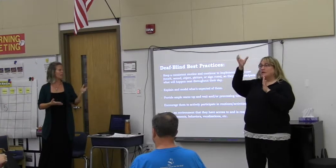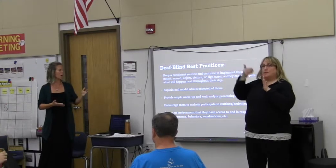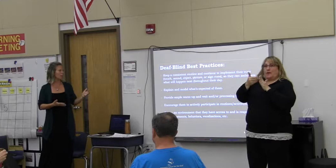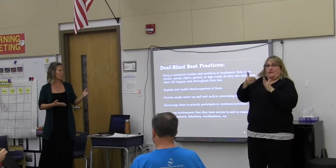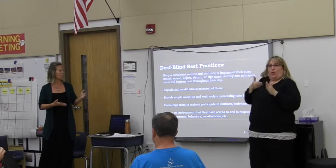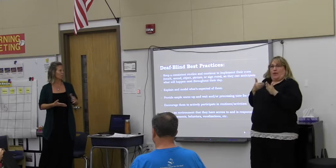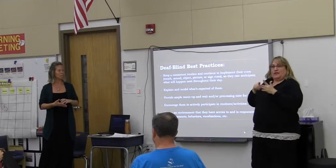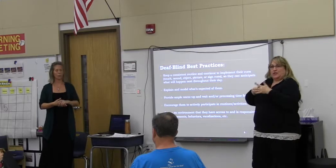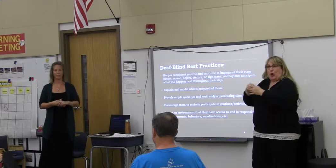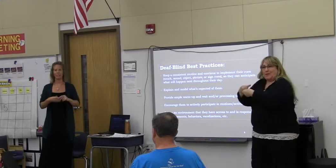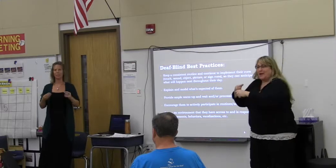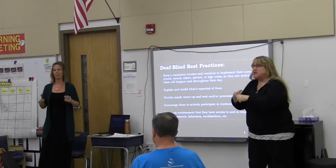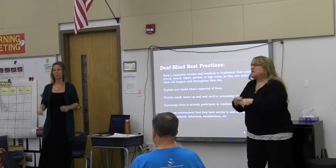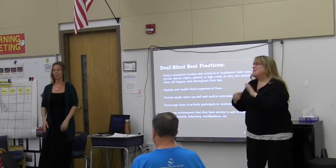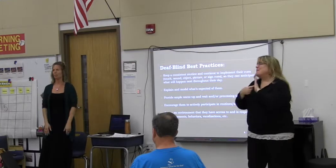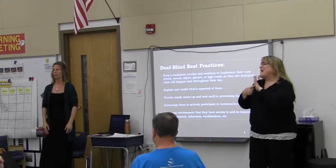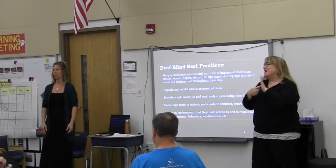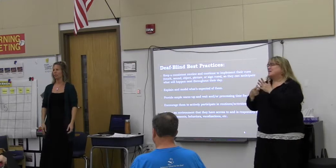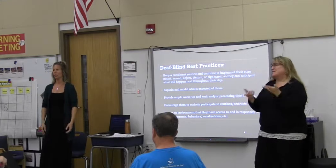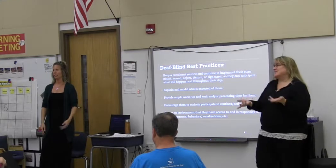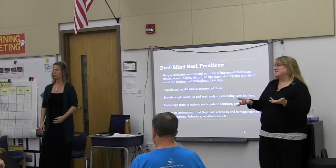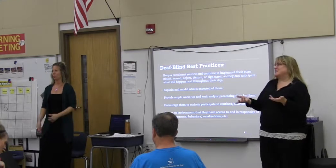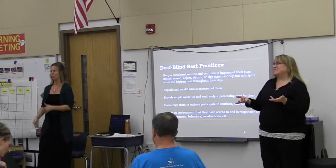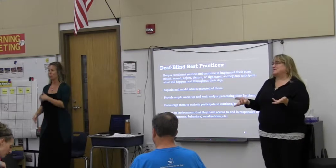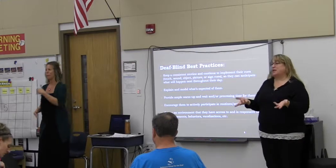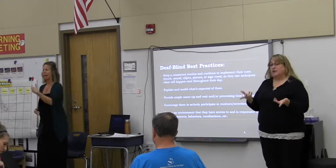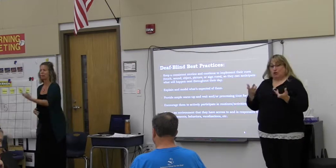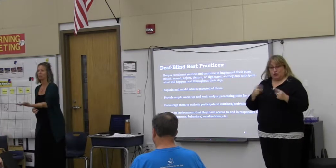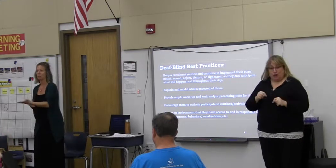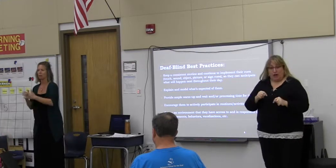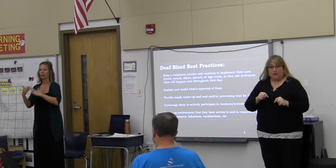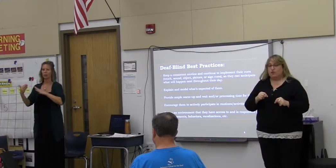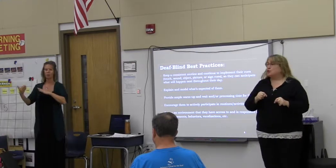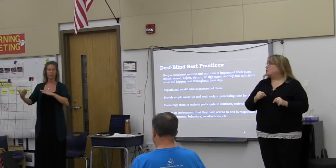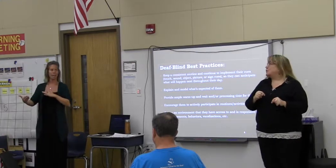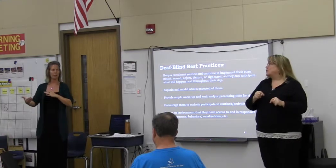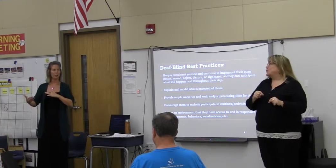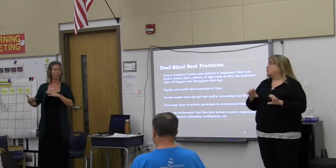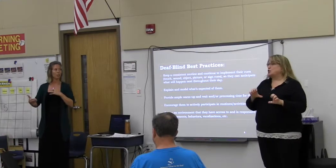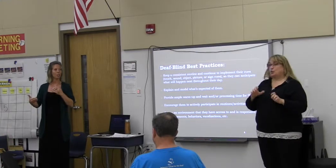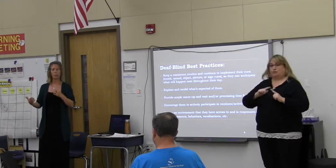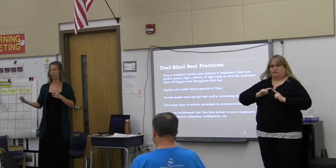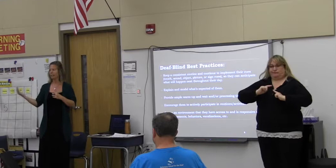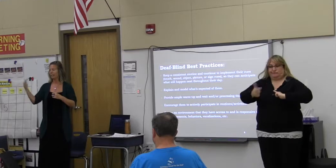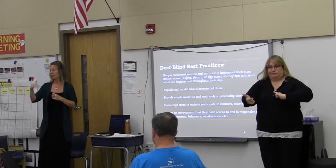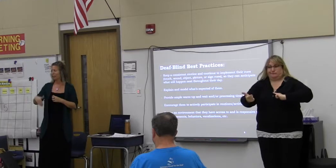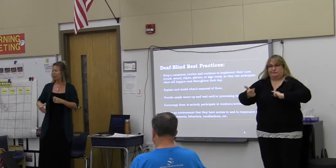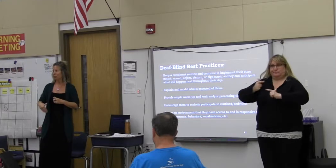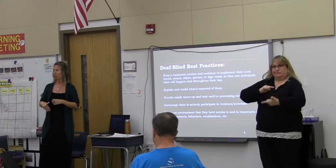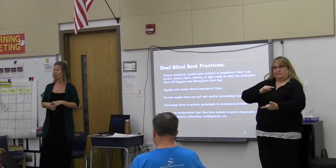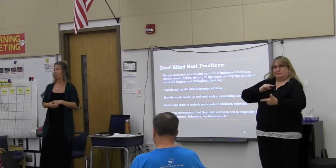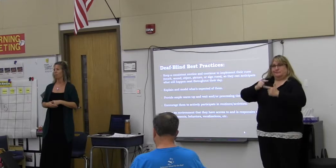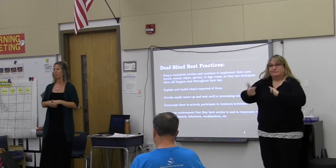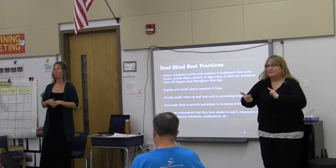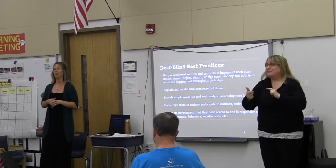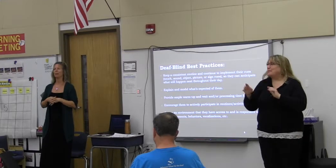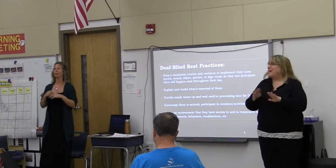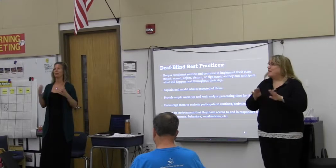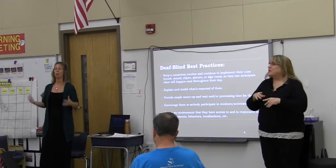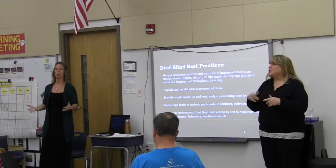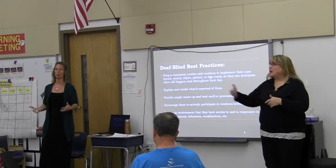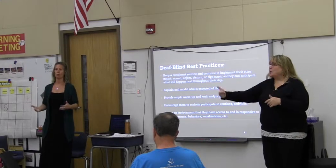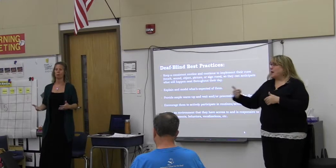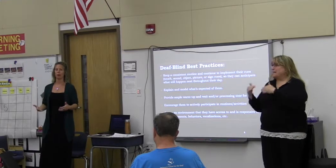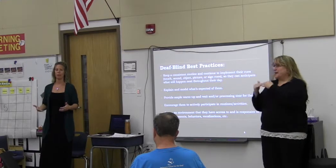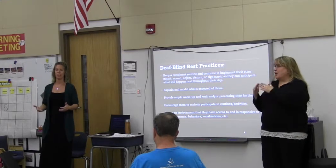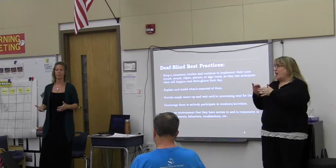And even modeling what's expected, even if it's you're trying to get them to do a back and forth behavior, bringing a peer up with them. I mean, peers are